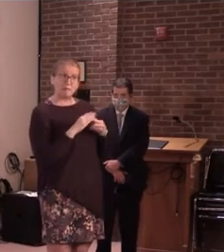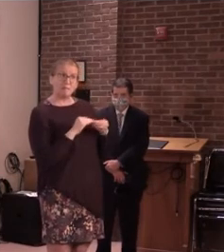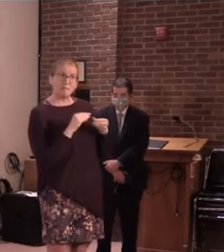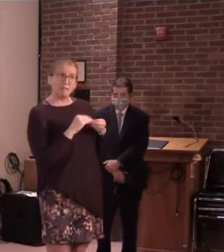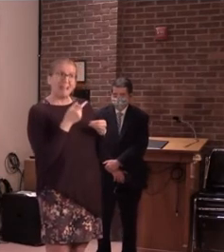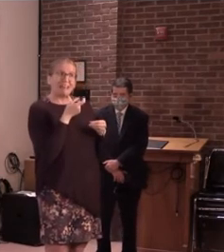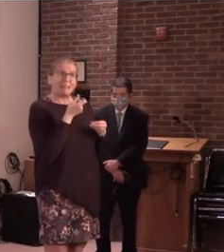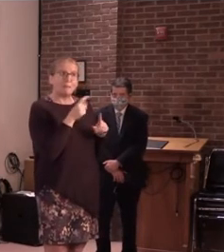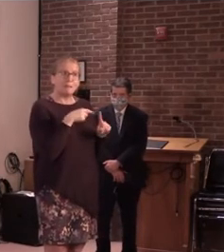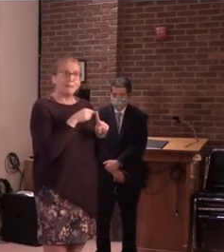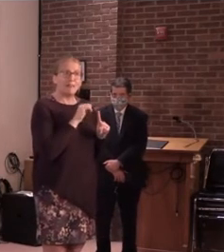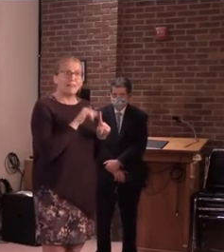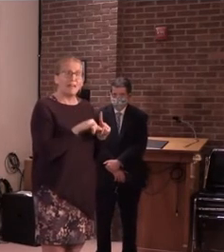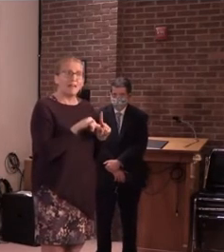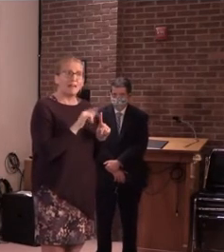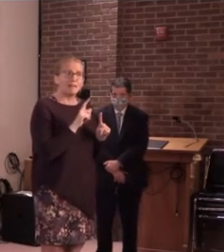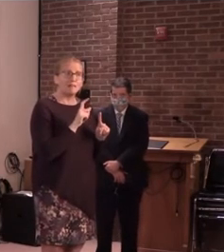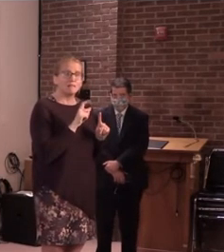insight.